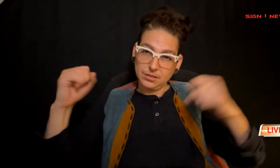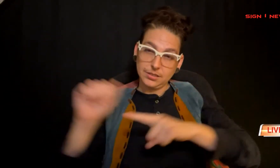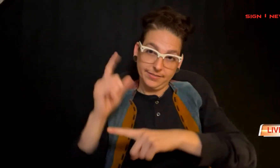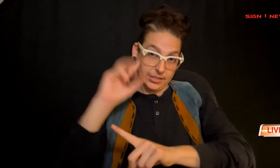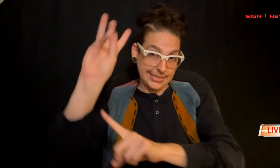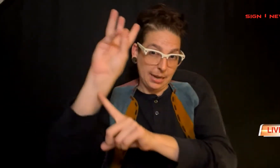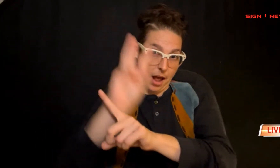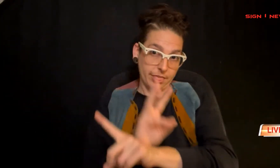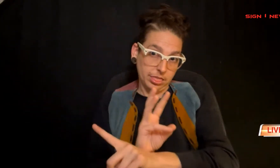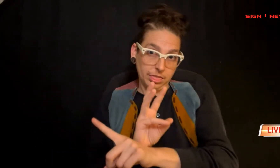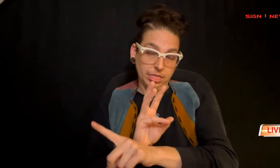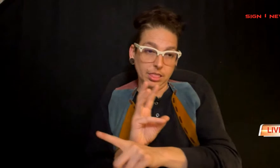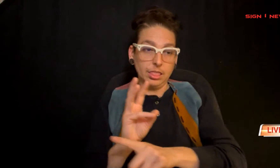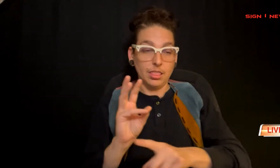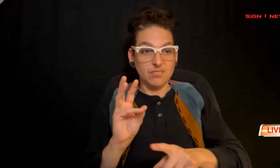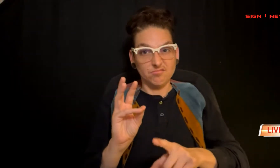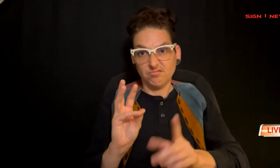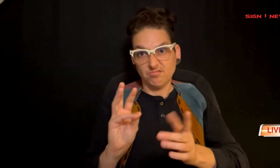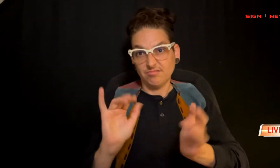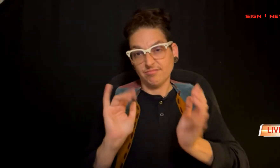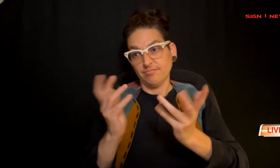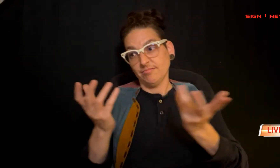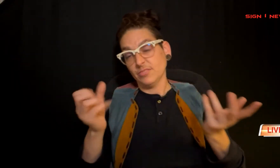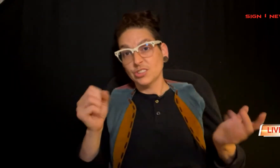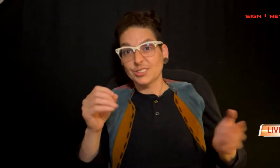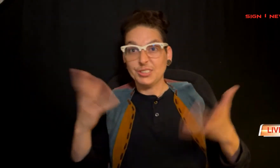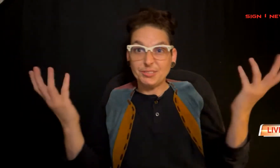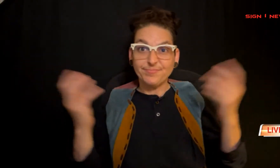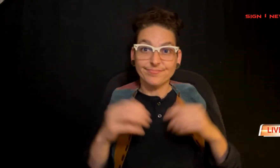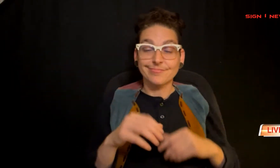trained and trained and trained for 6 months.